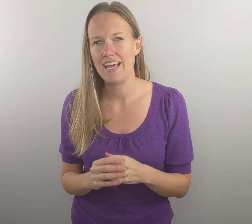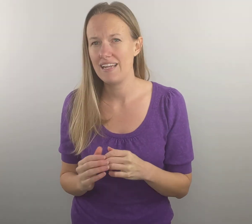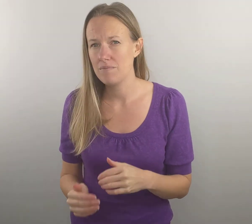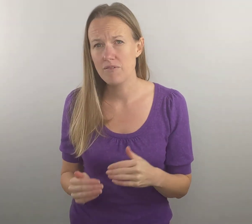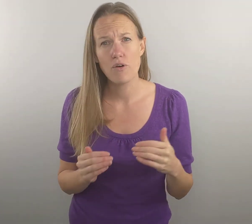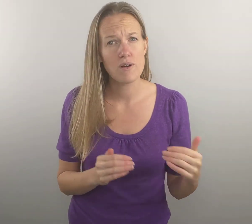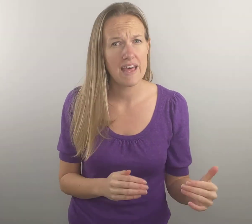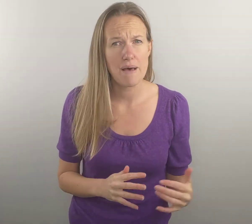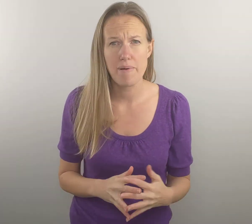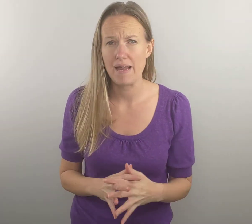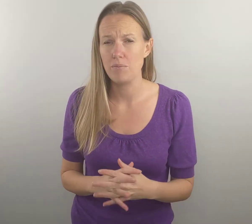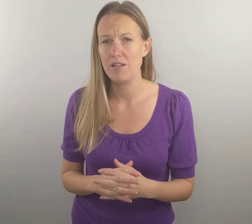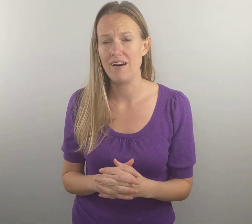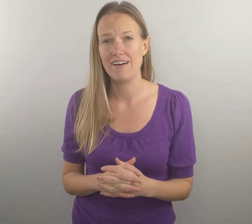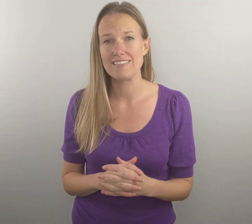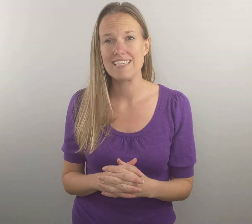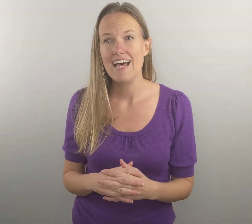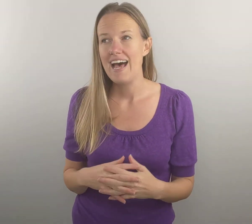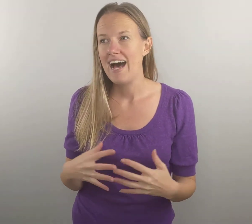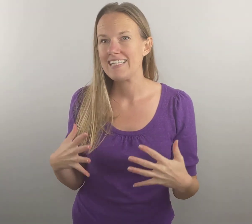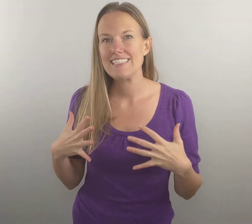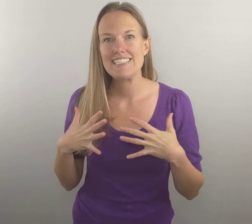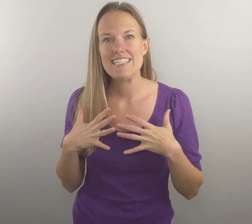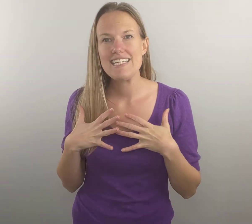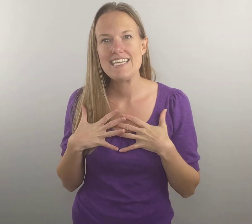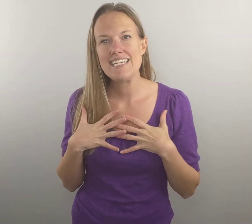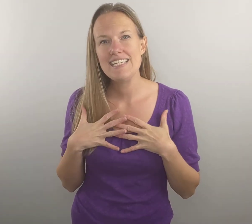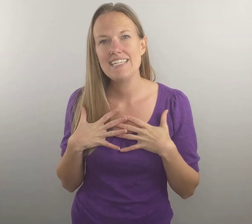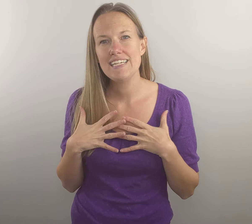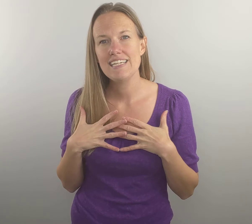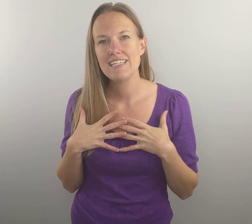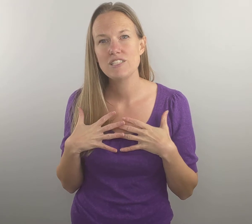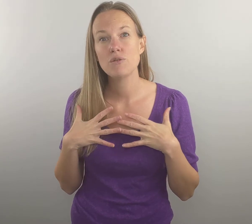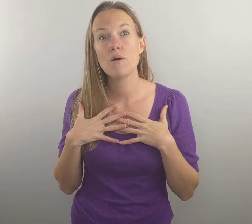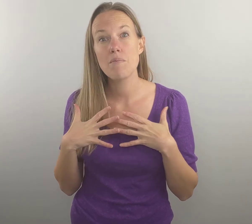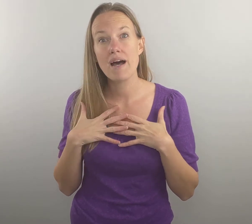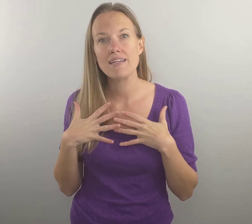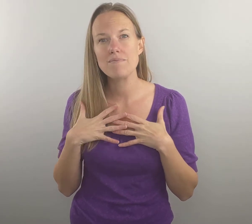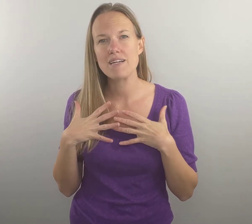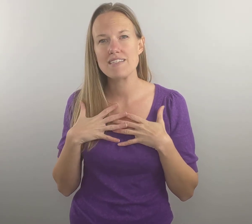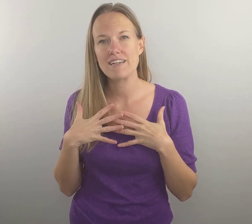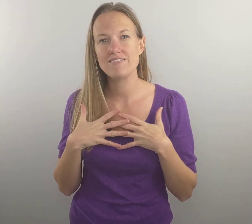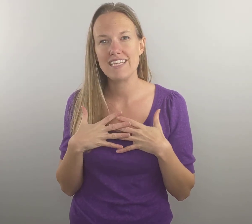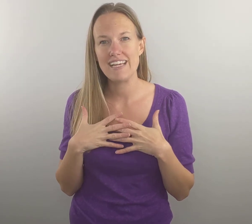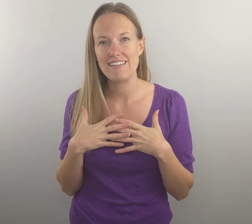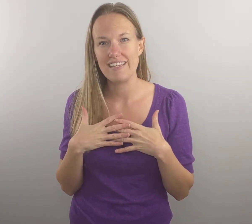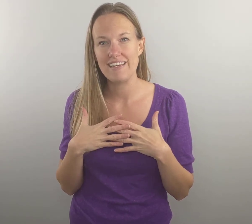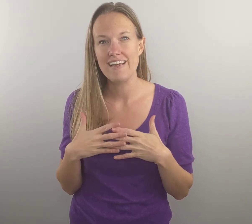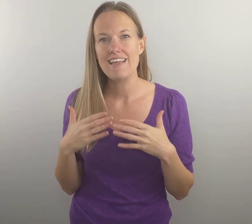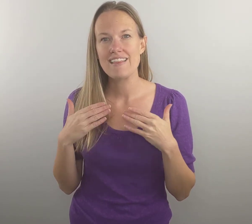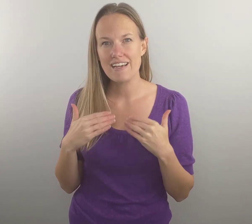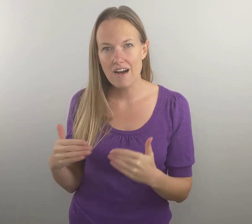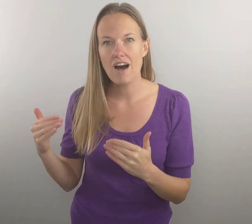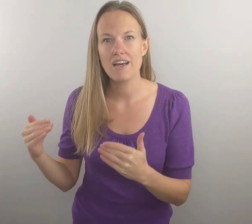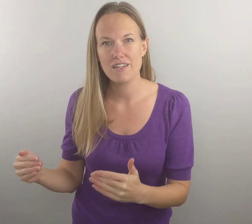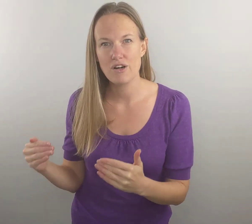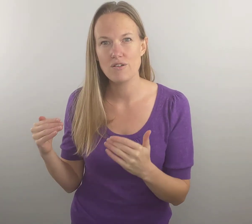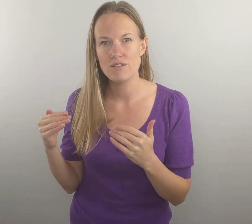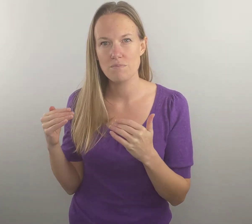and before that, Battle Belongs. I just need to remind myself daily that God goes